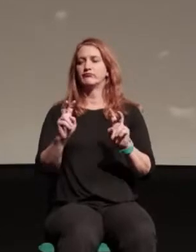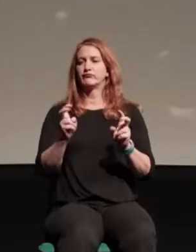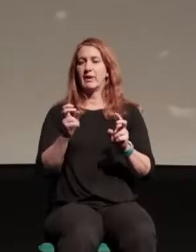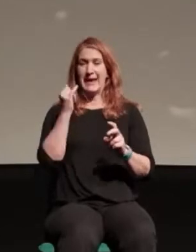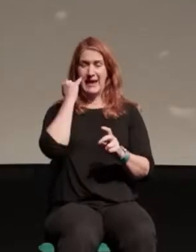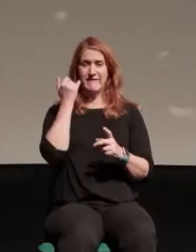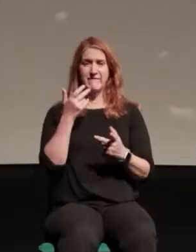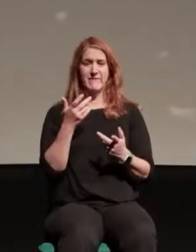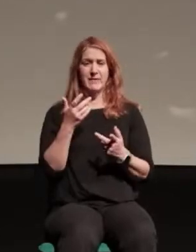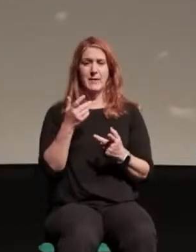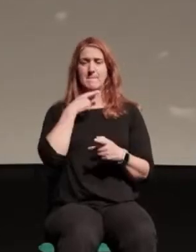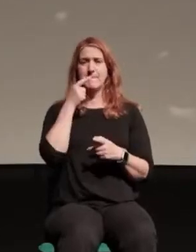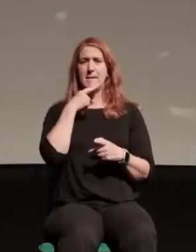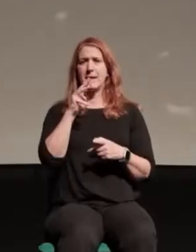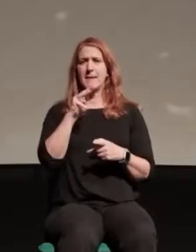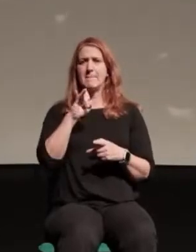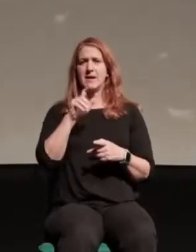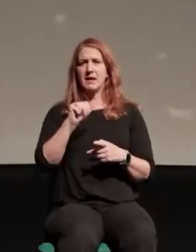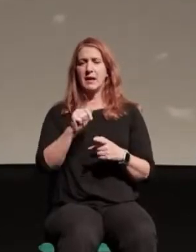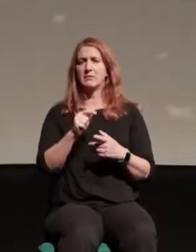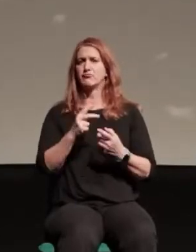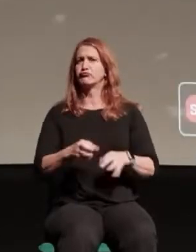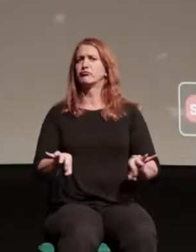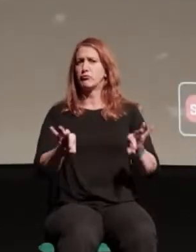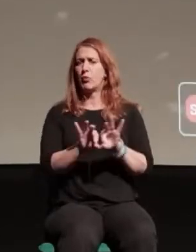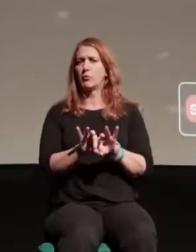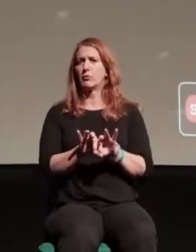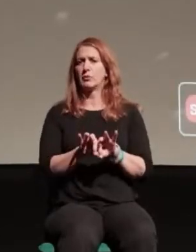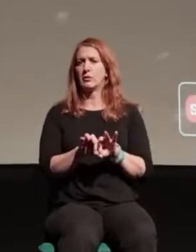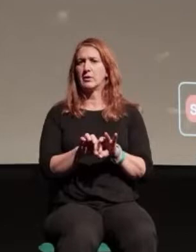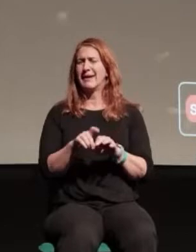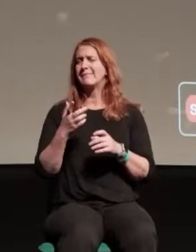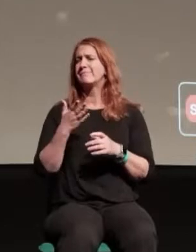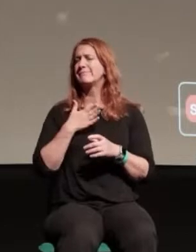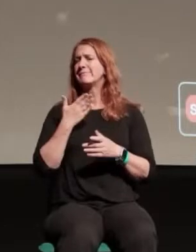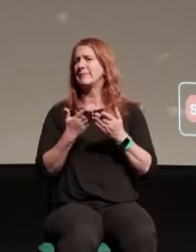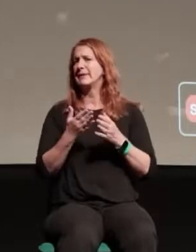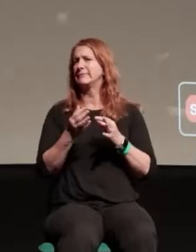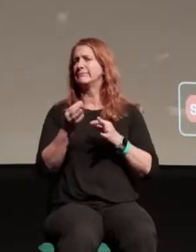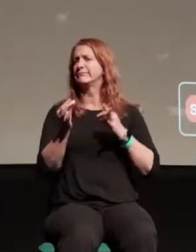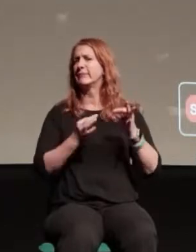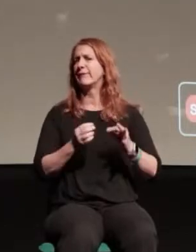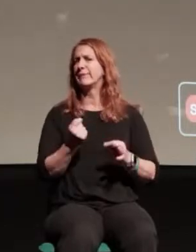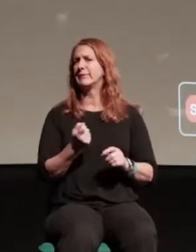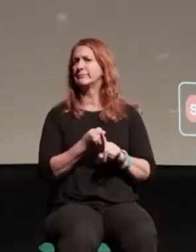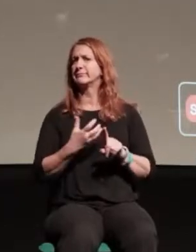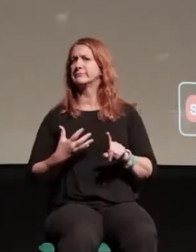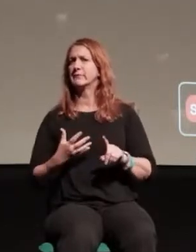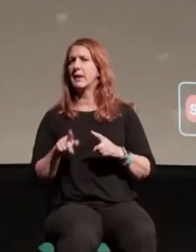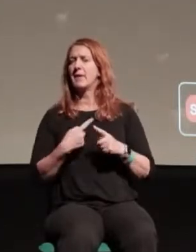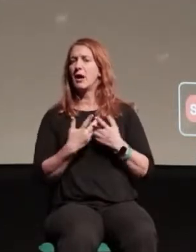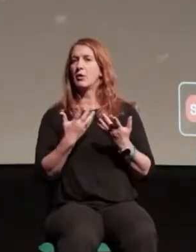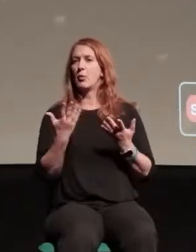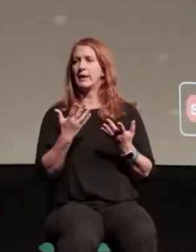public media matters and viewers like us. Maybe you could describe a little bit what is the kind